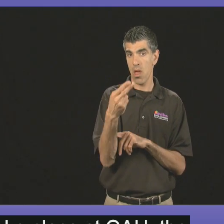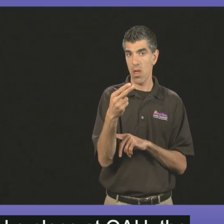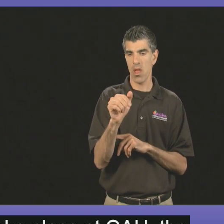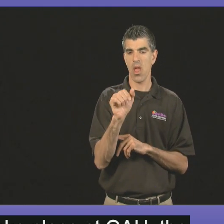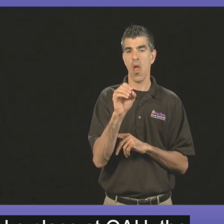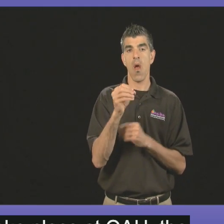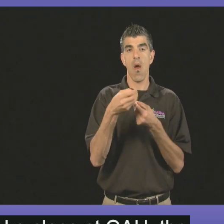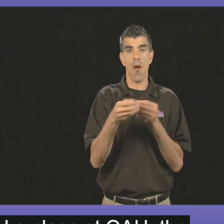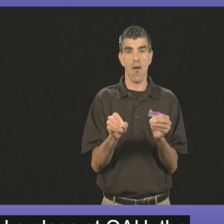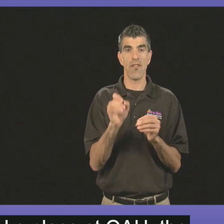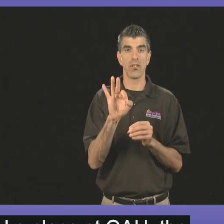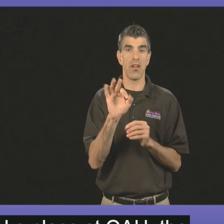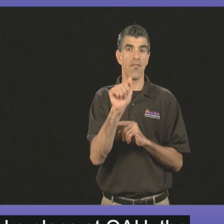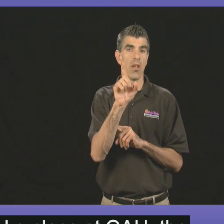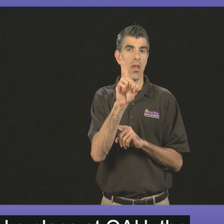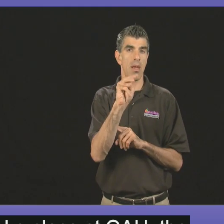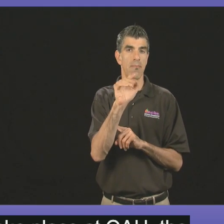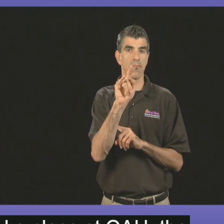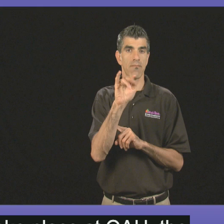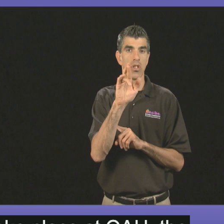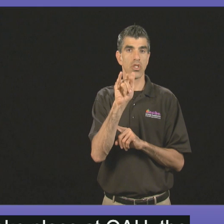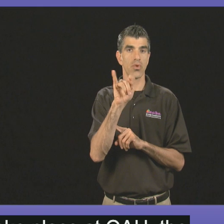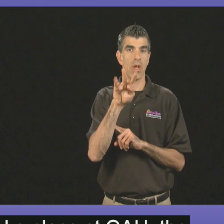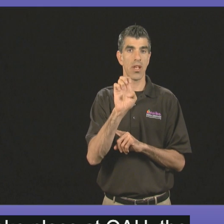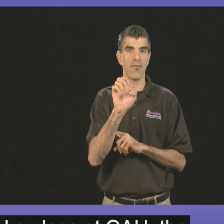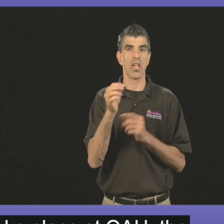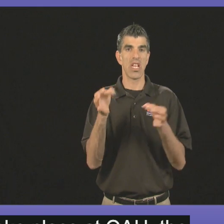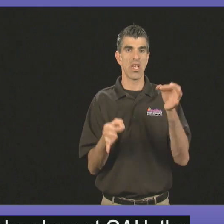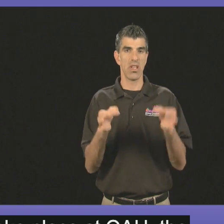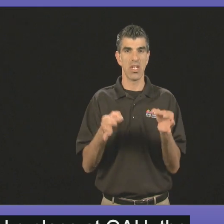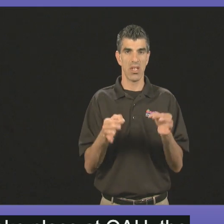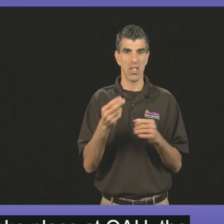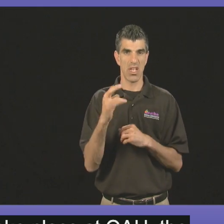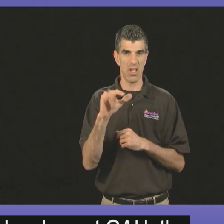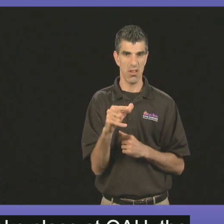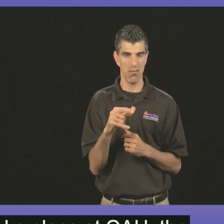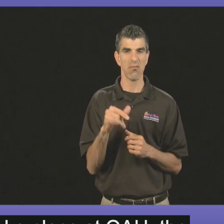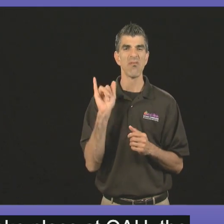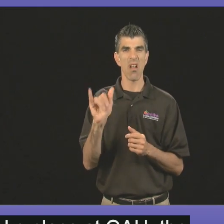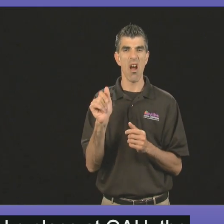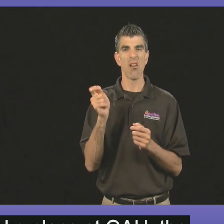They may take place at OAH, the Office of Administrative Hearings.